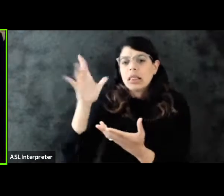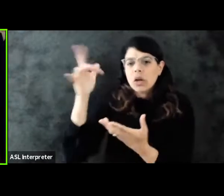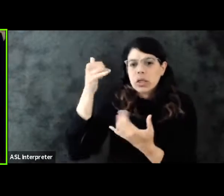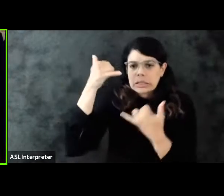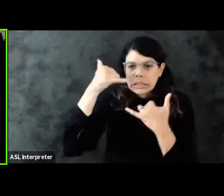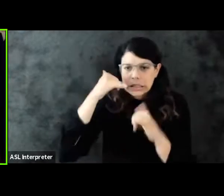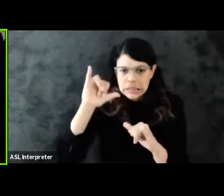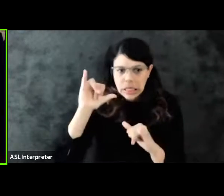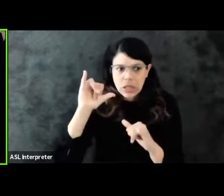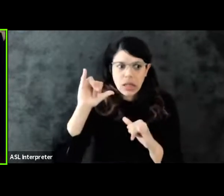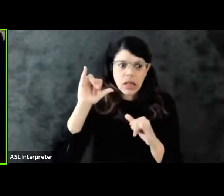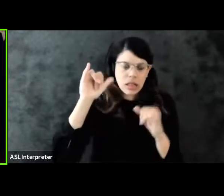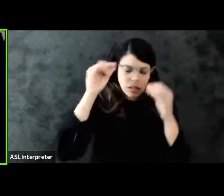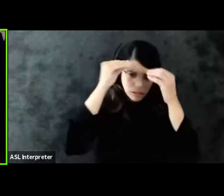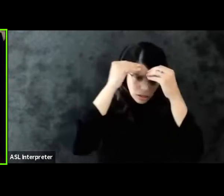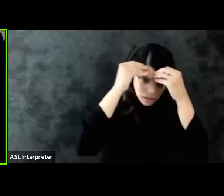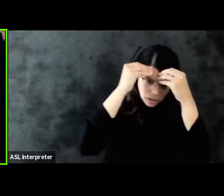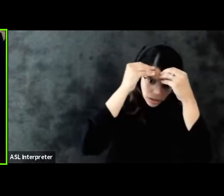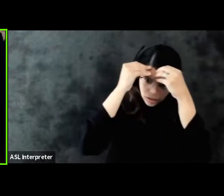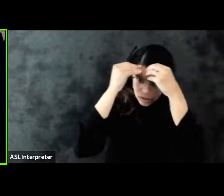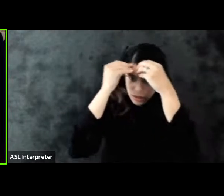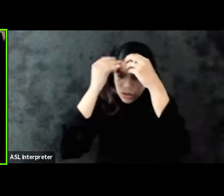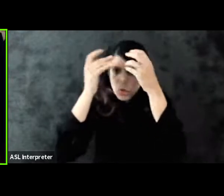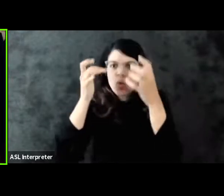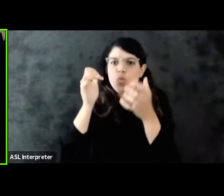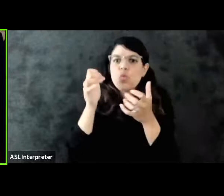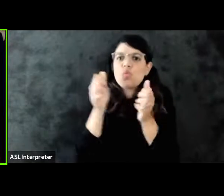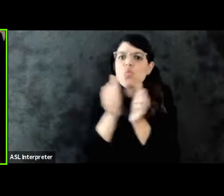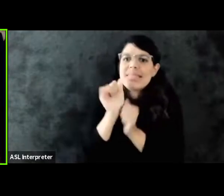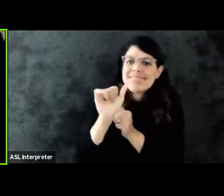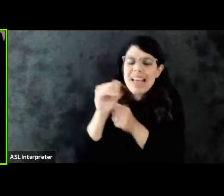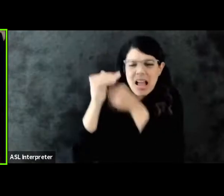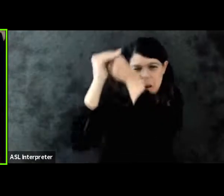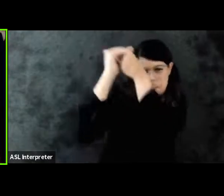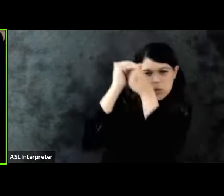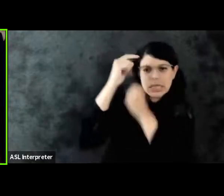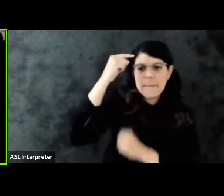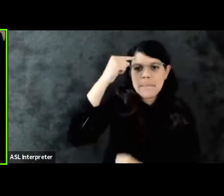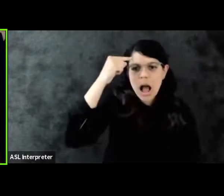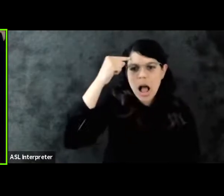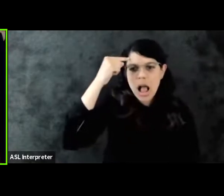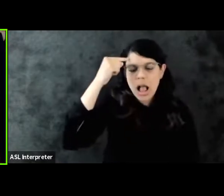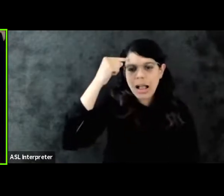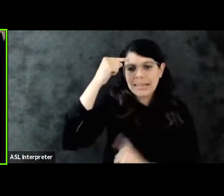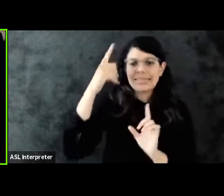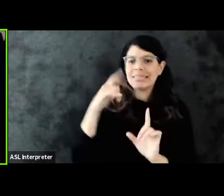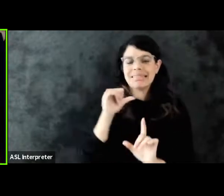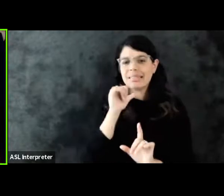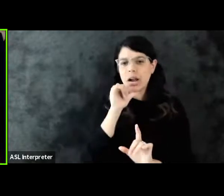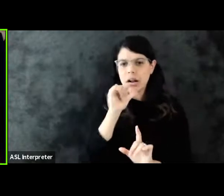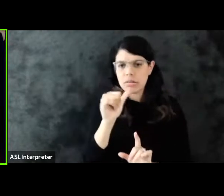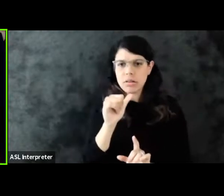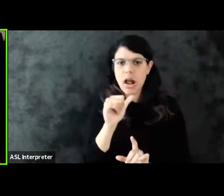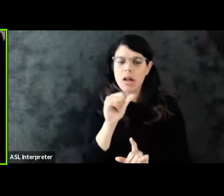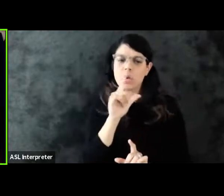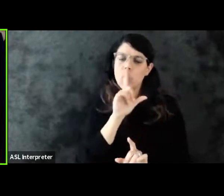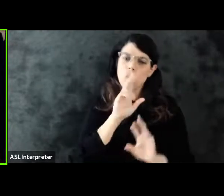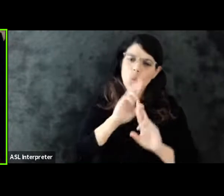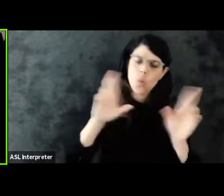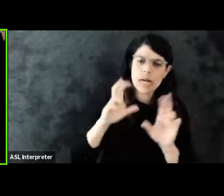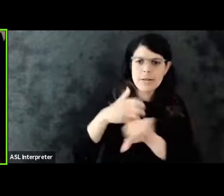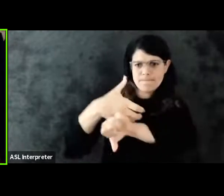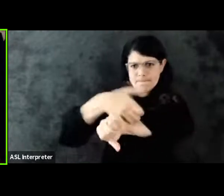politics, and not really taking on full force things like we did in the